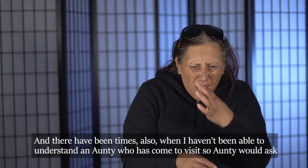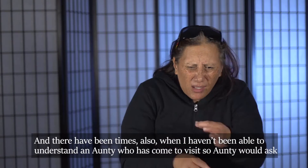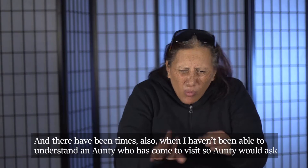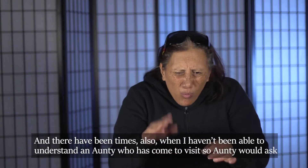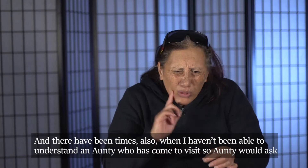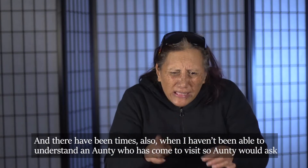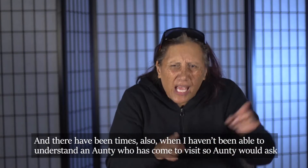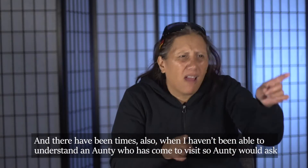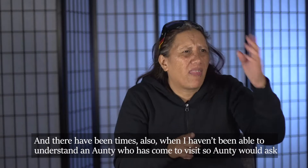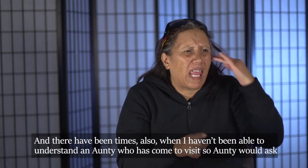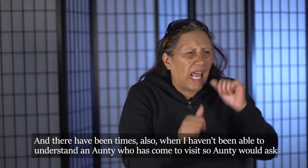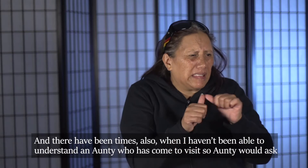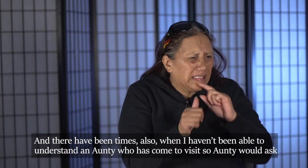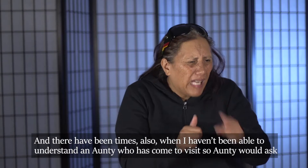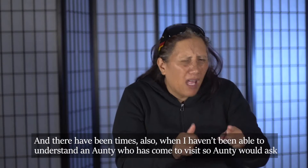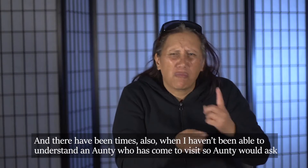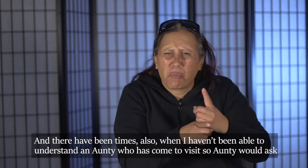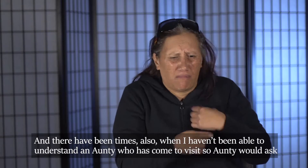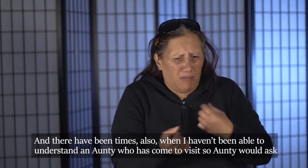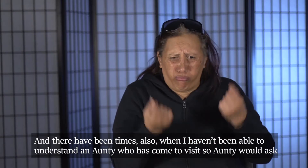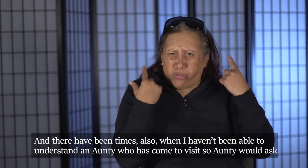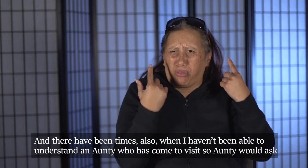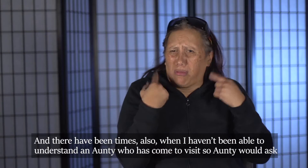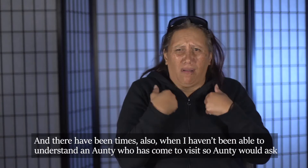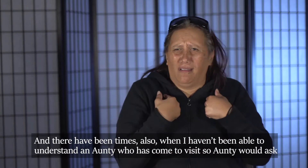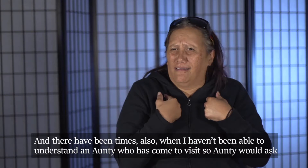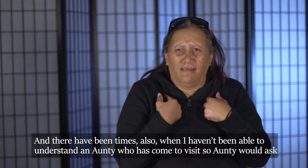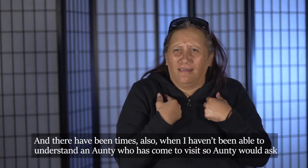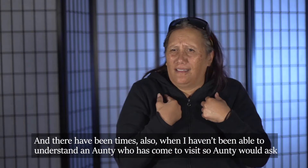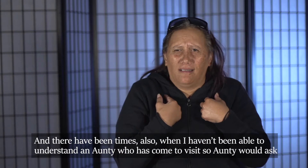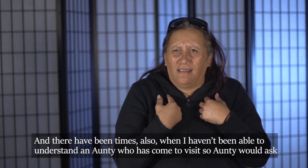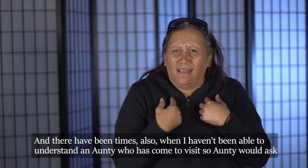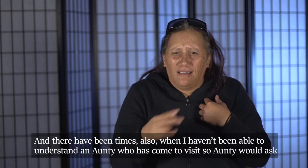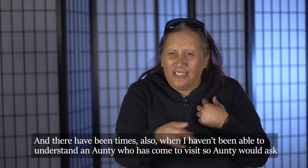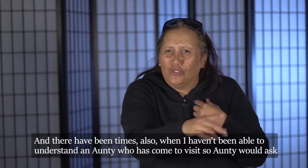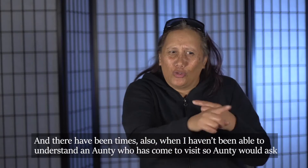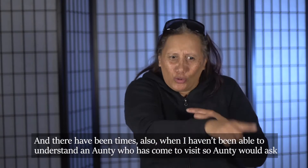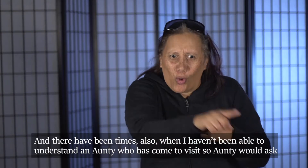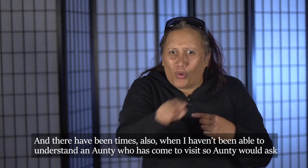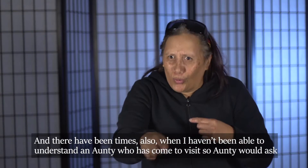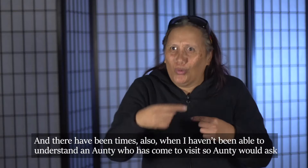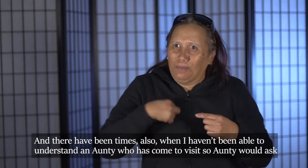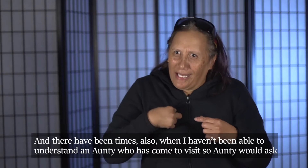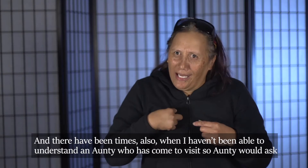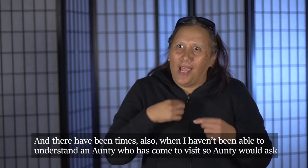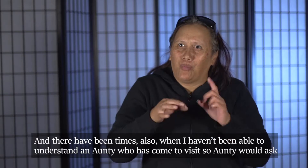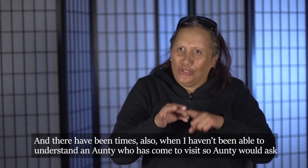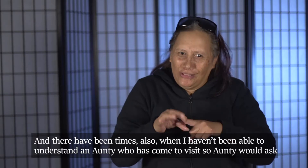And there have been times also when I haven't been able to understand an auntie who's come to visit. So